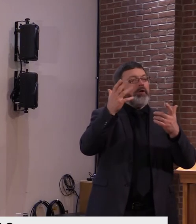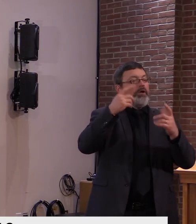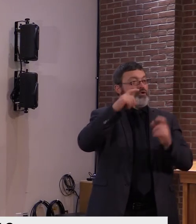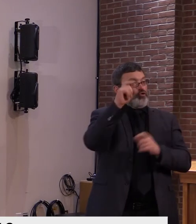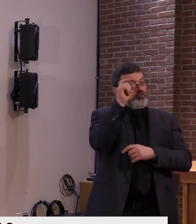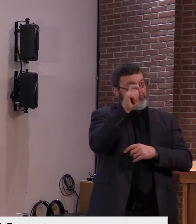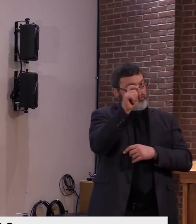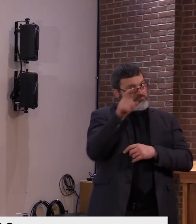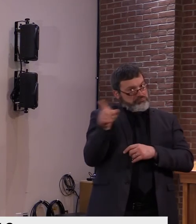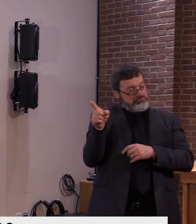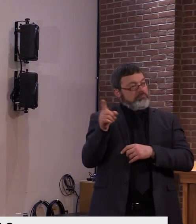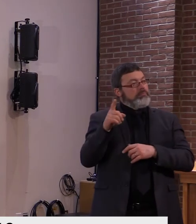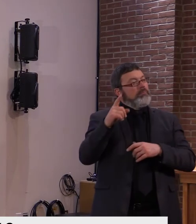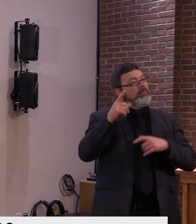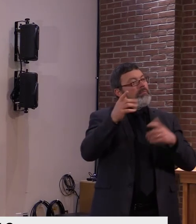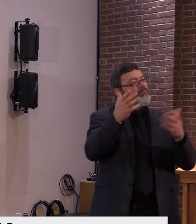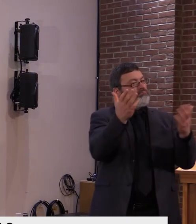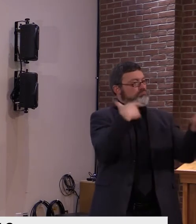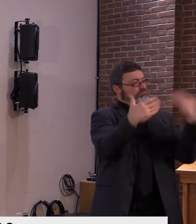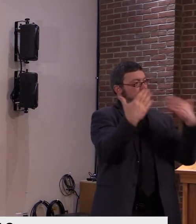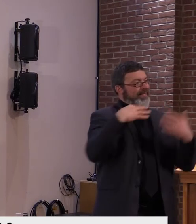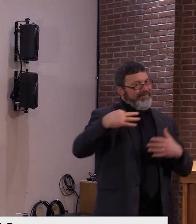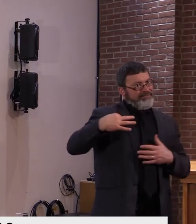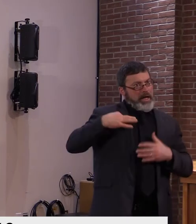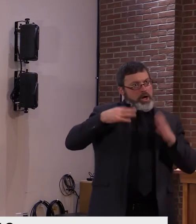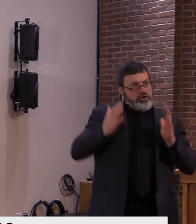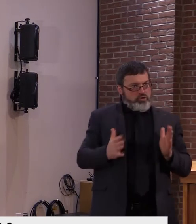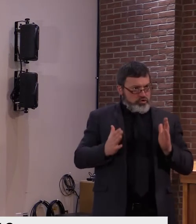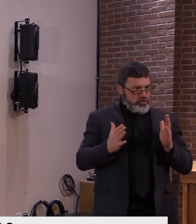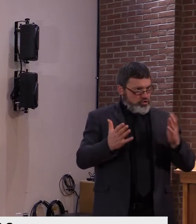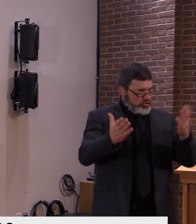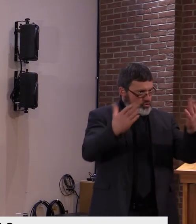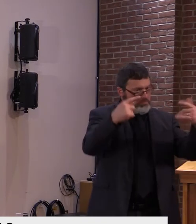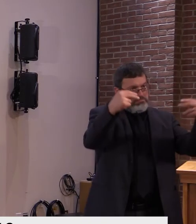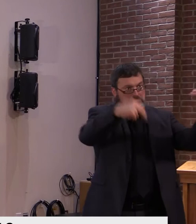basis. Great. So your first question,